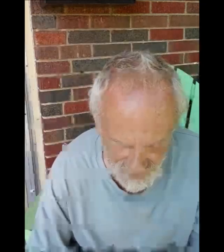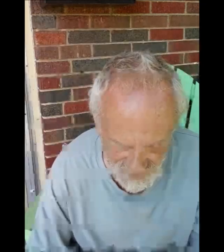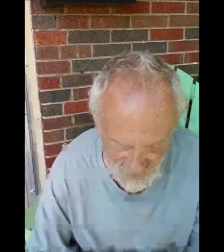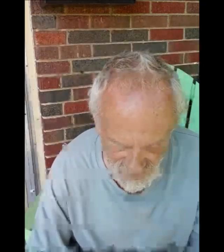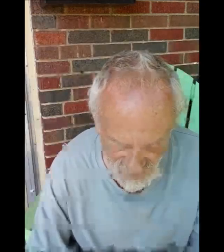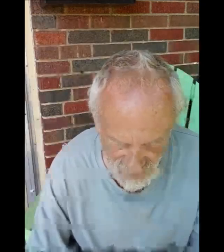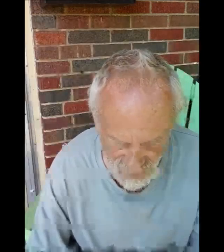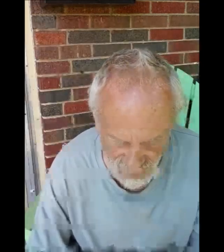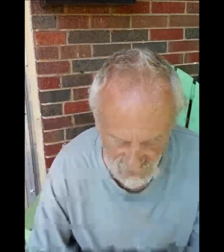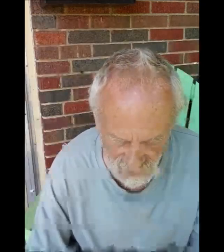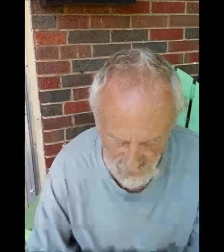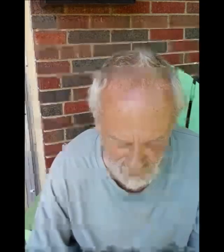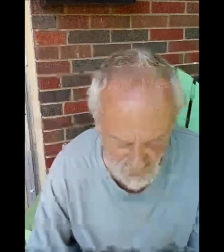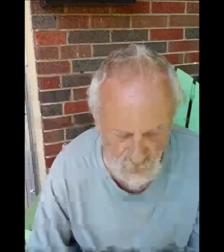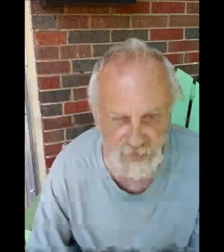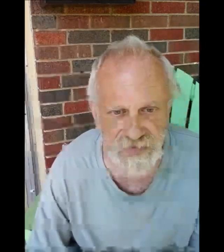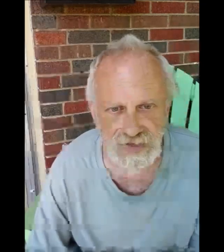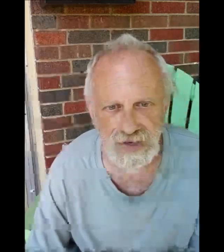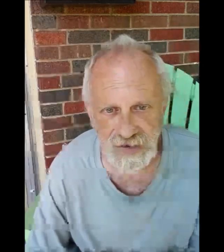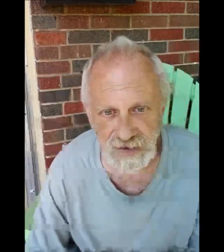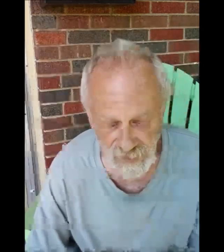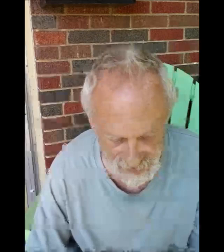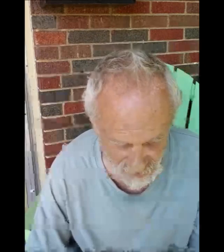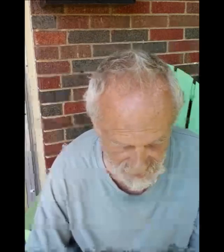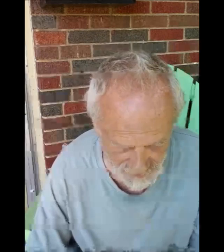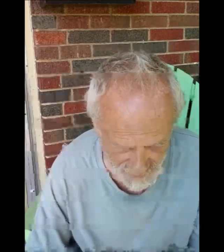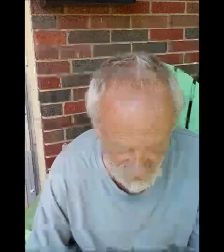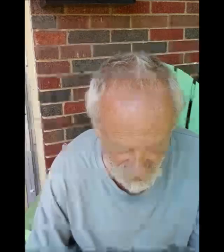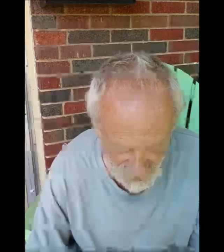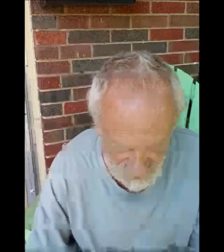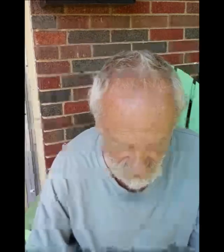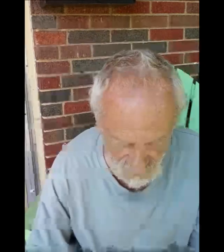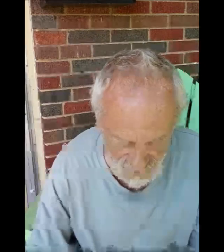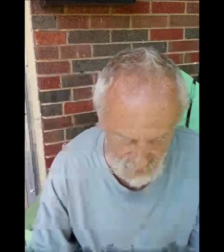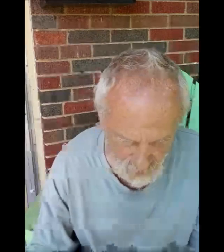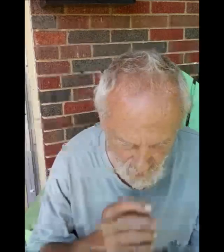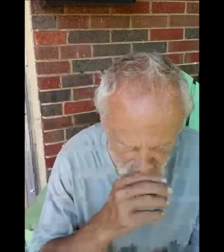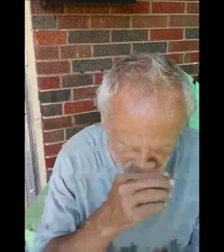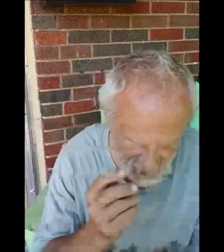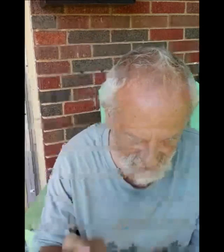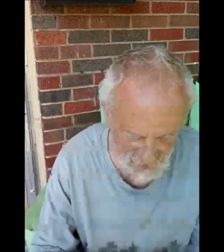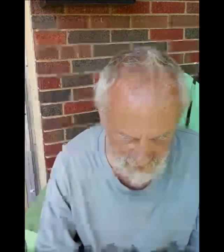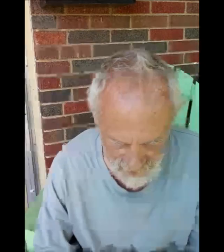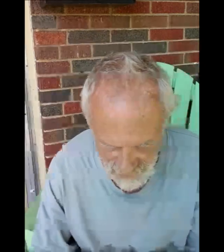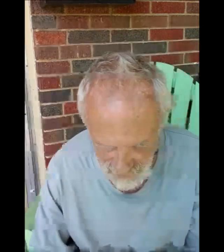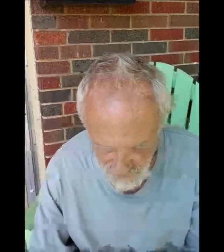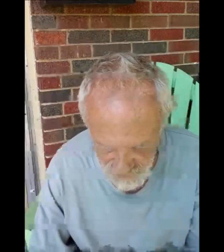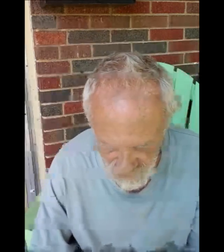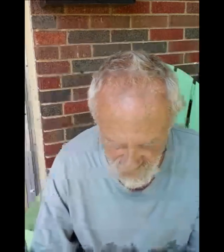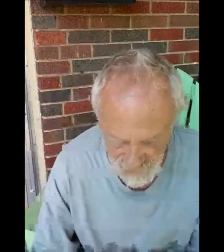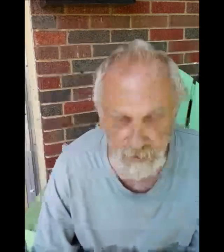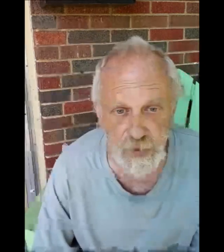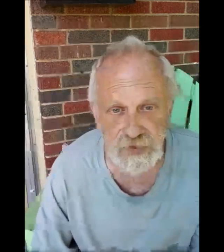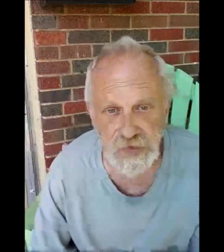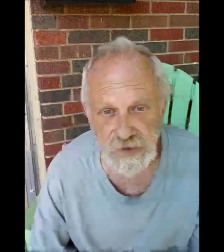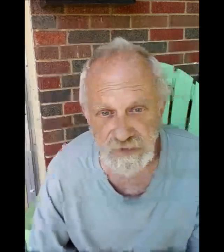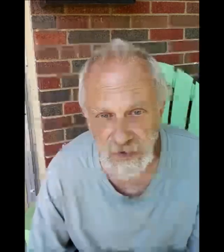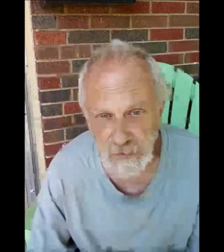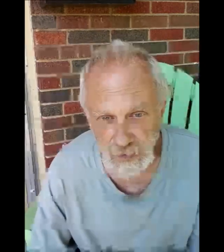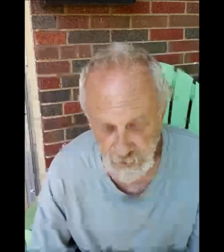signs are little poems in and of themselves. So if you'd like to know more about Indian Sign Language, a book that is available,